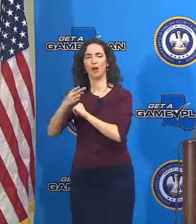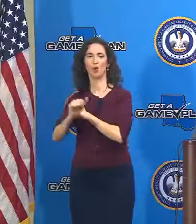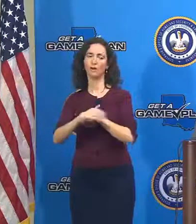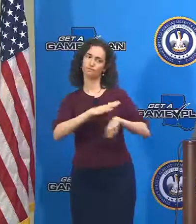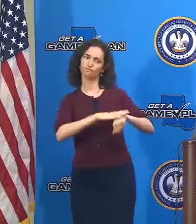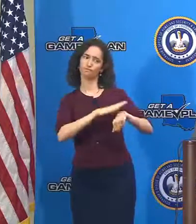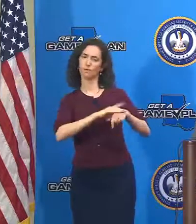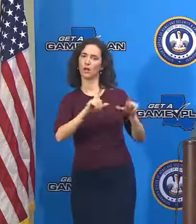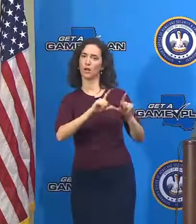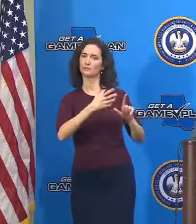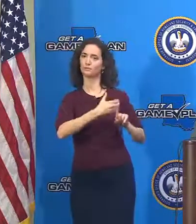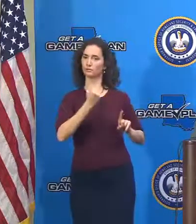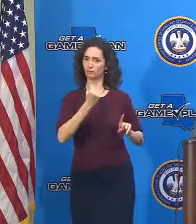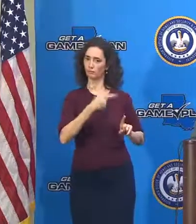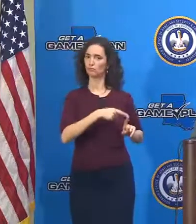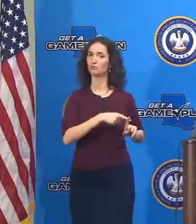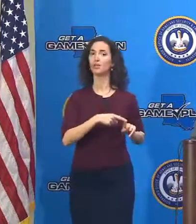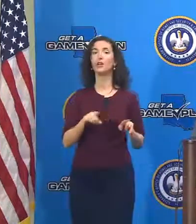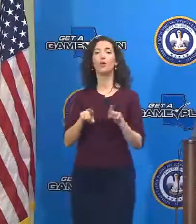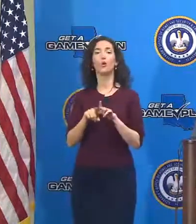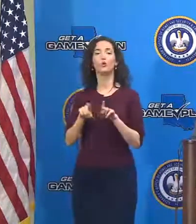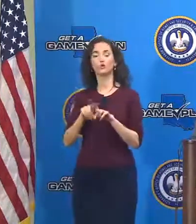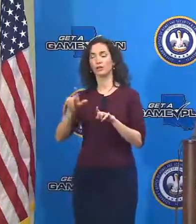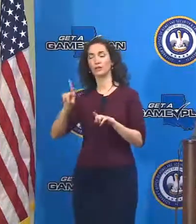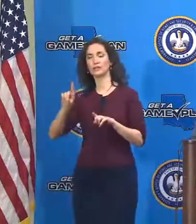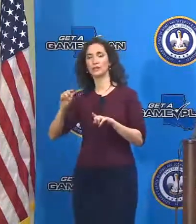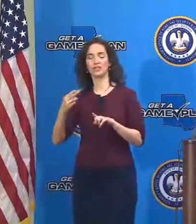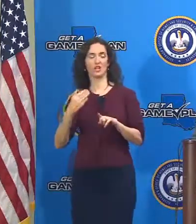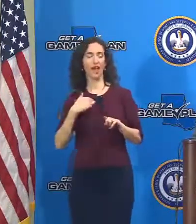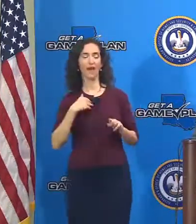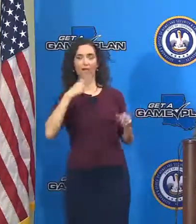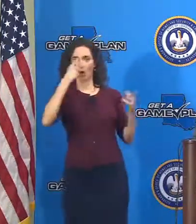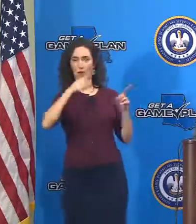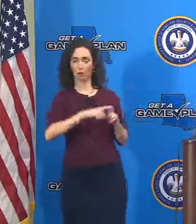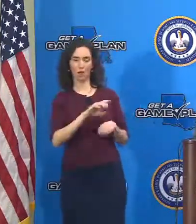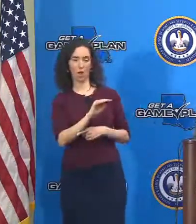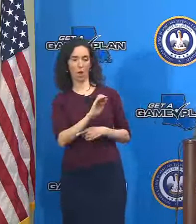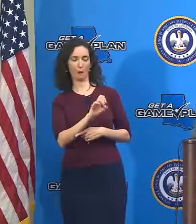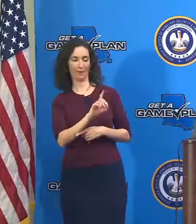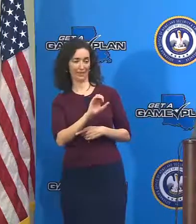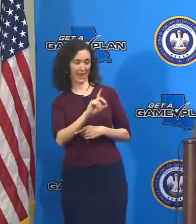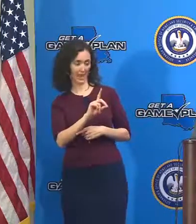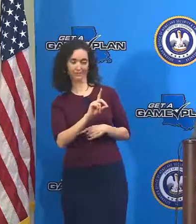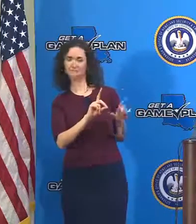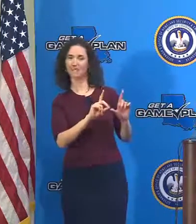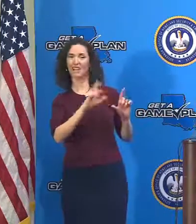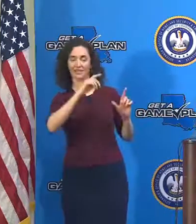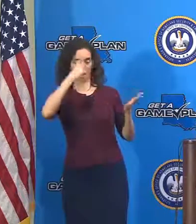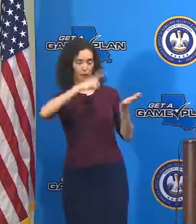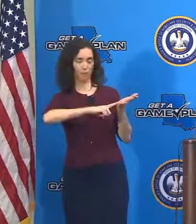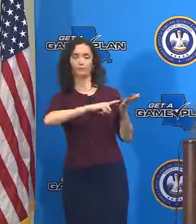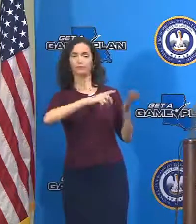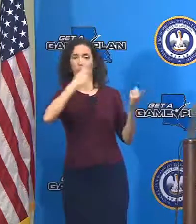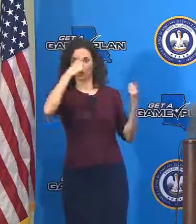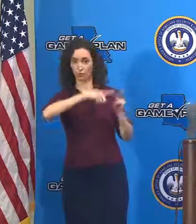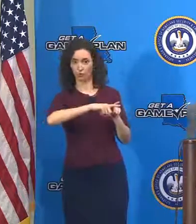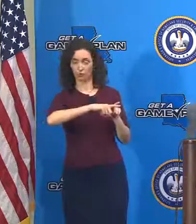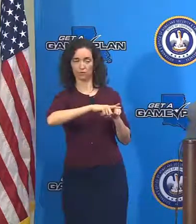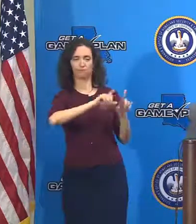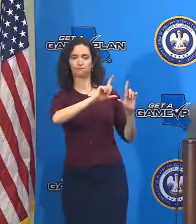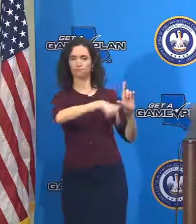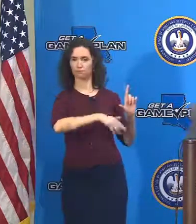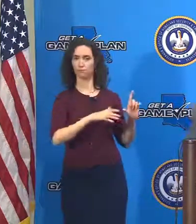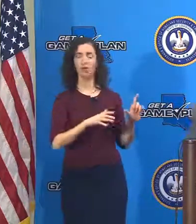moved to terminate the provider agreements from Medicaid with immediate effect. It is the opinion of LDH that